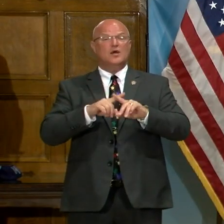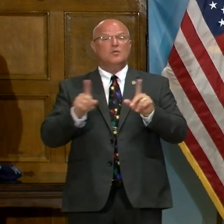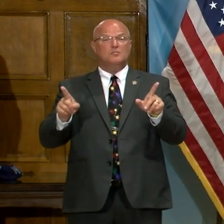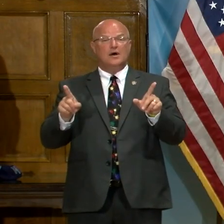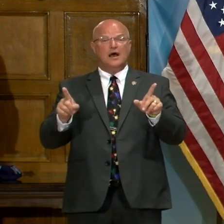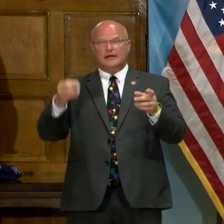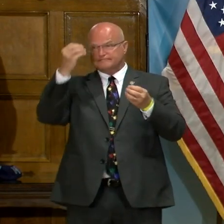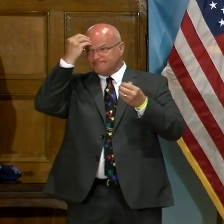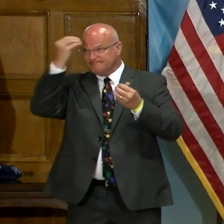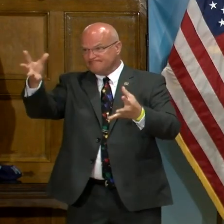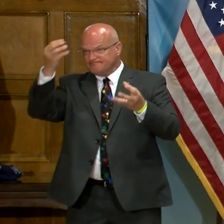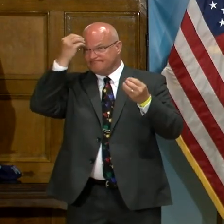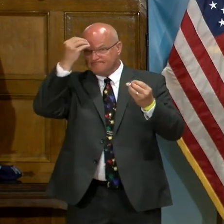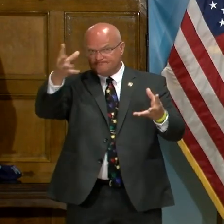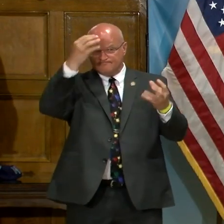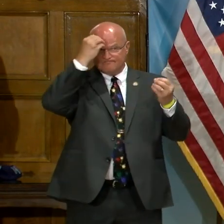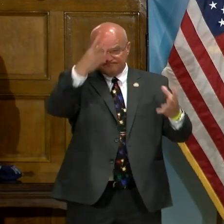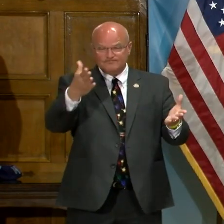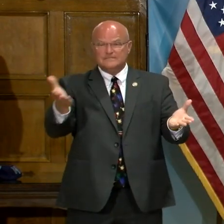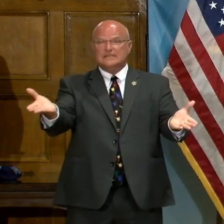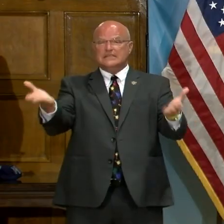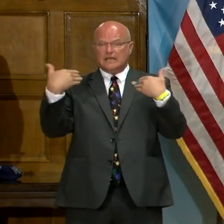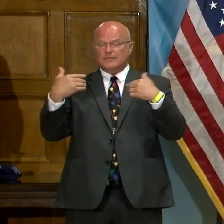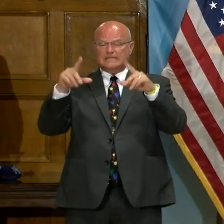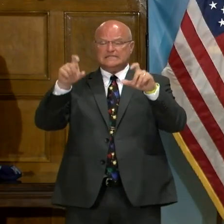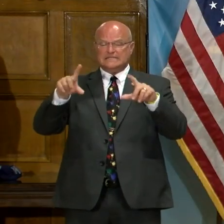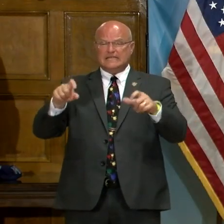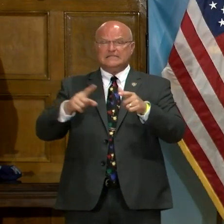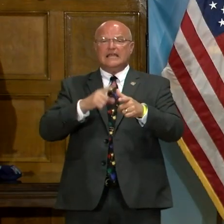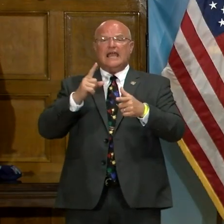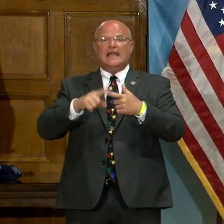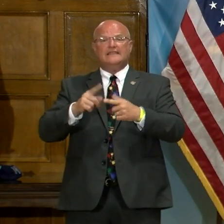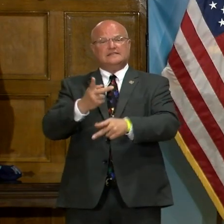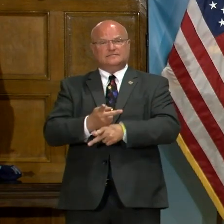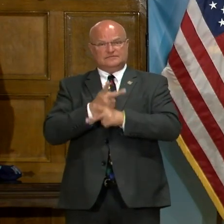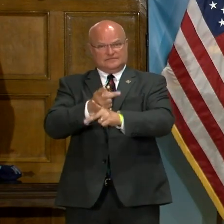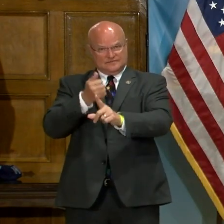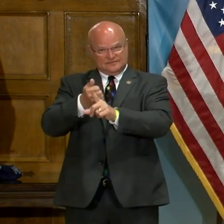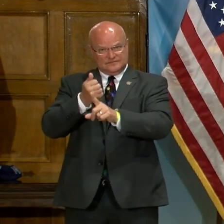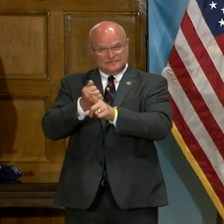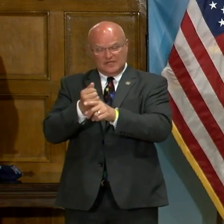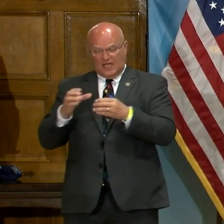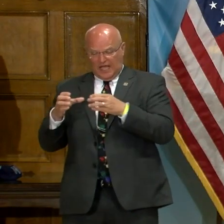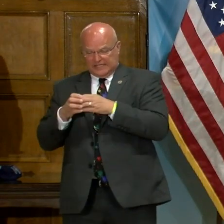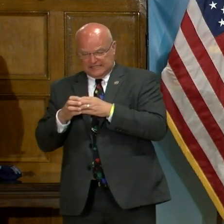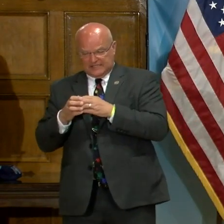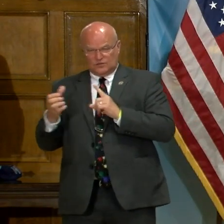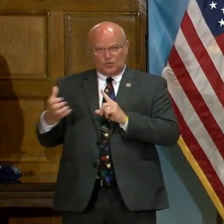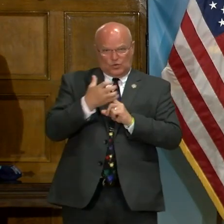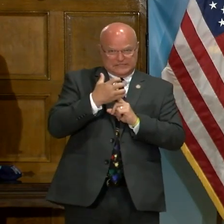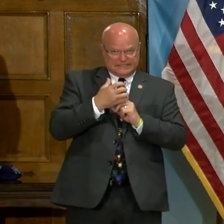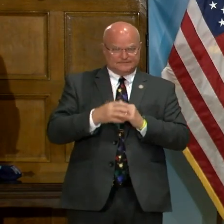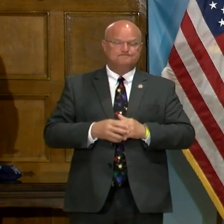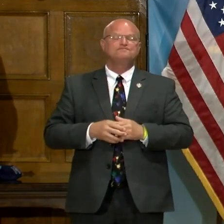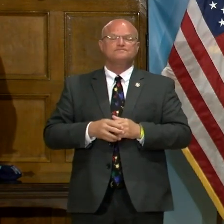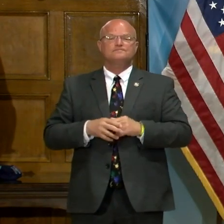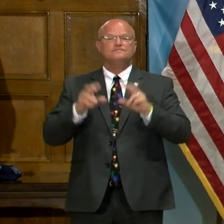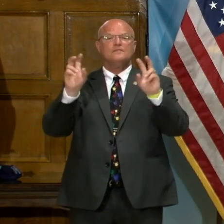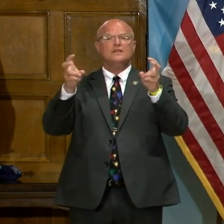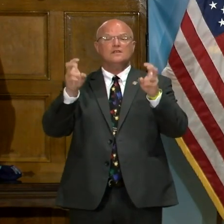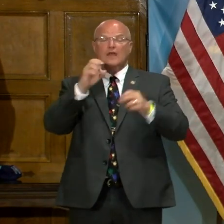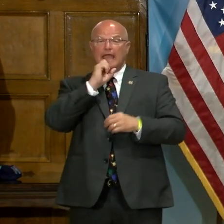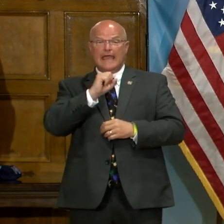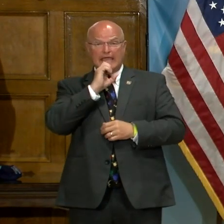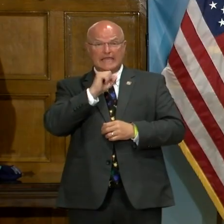out, come in, get tested, and then take the precautions that are needed, either isolation or quarantine. In terms